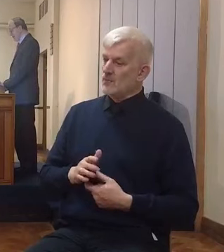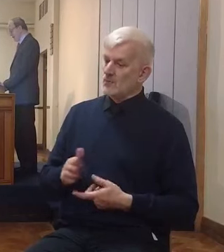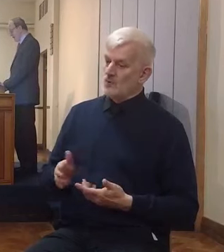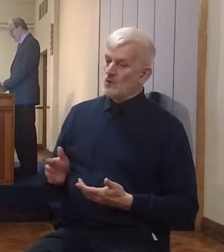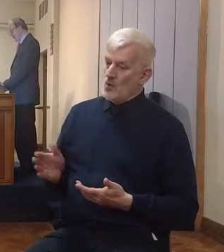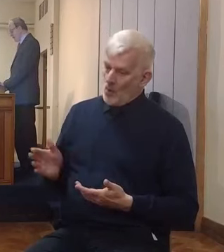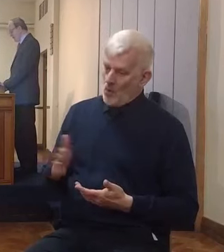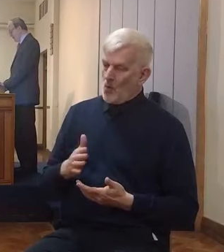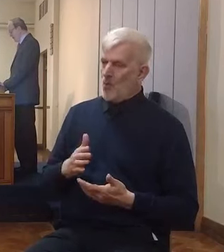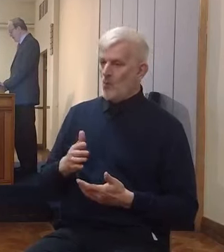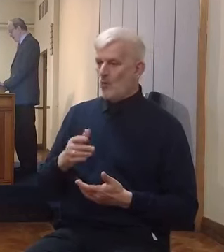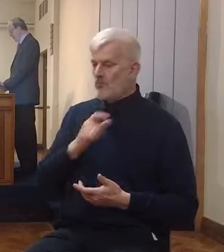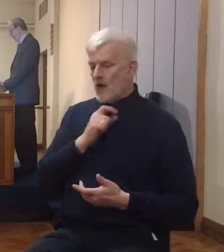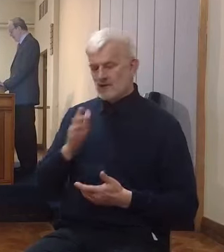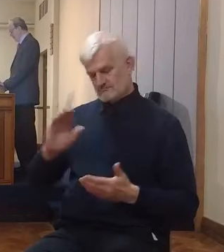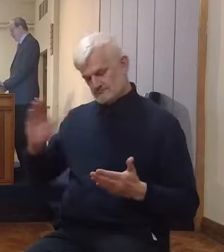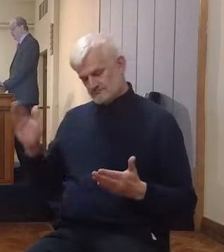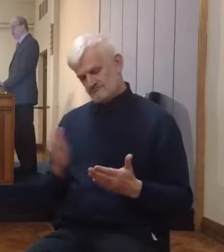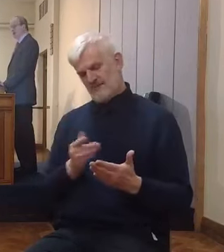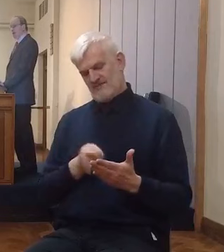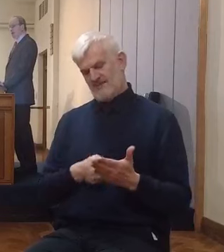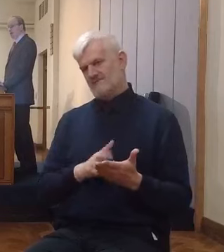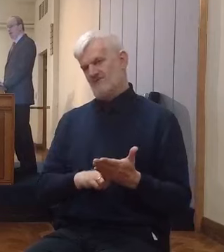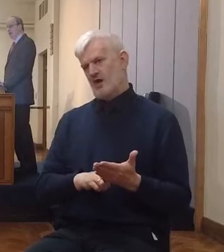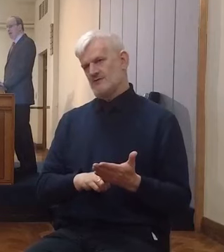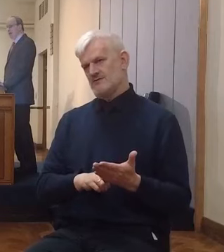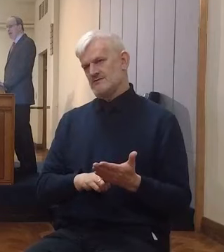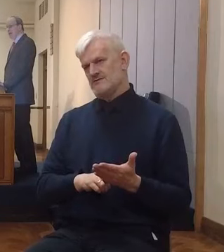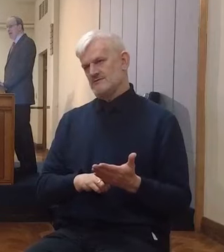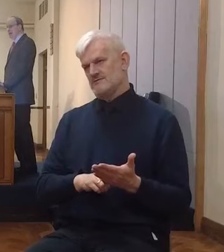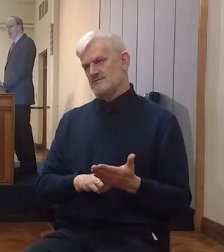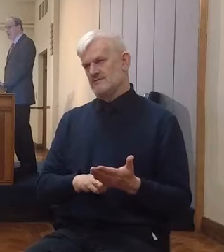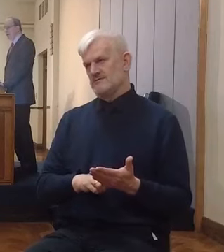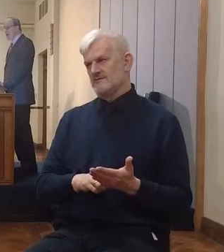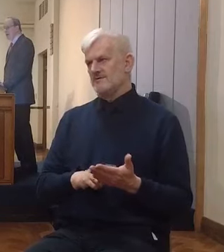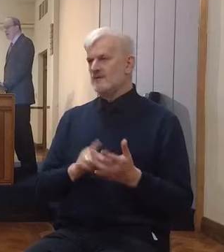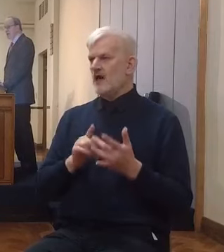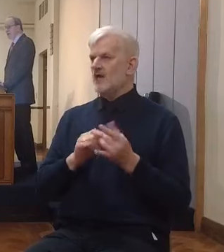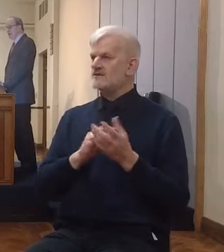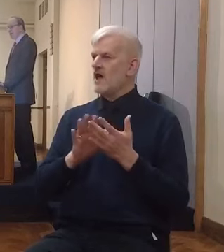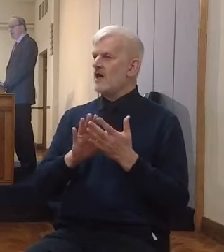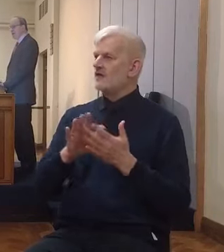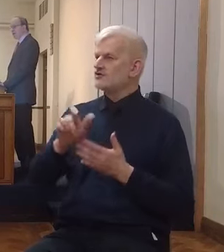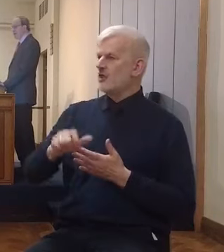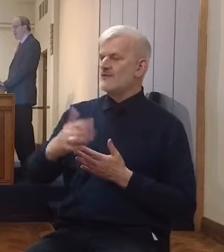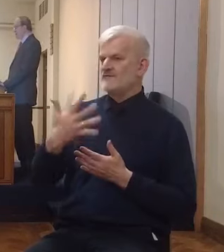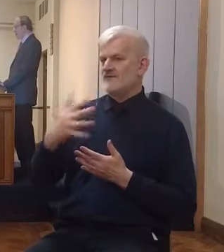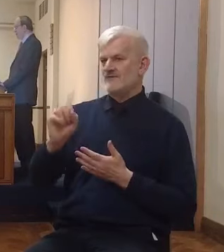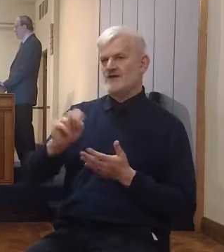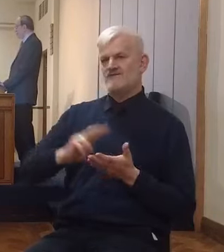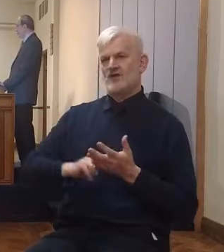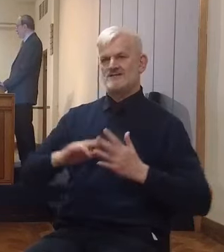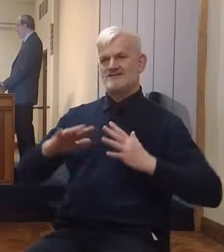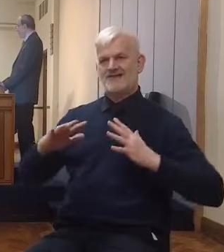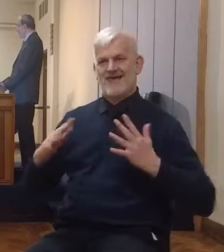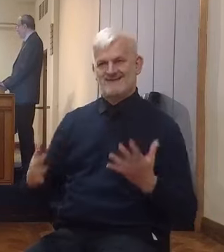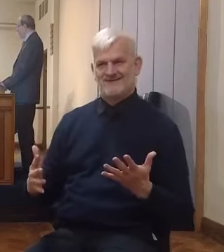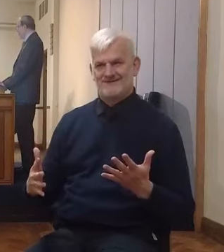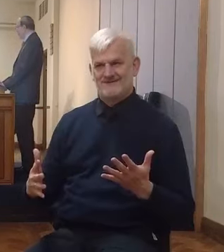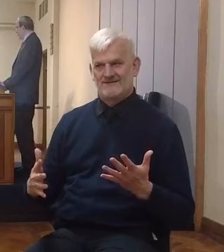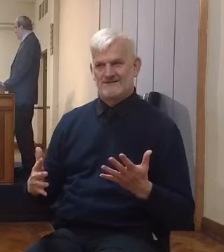to Isaiah chapter 50, verse 10. What does it mean? Well, as we stress so often, it means